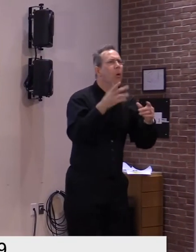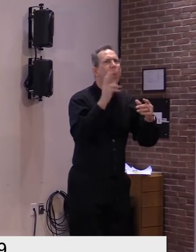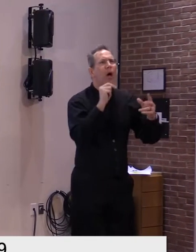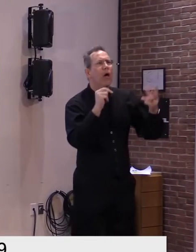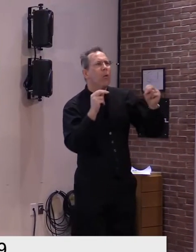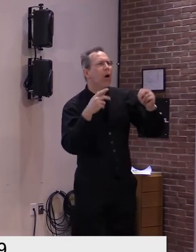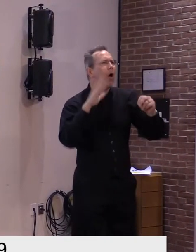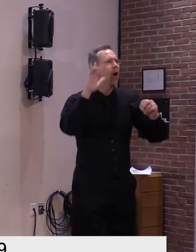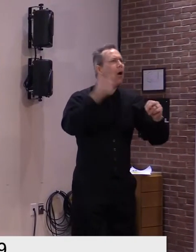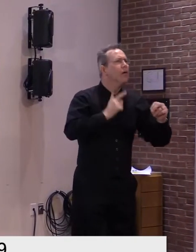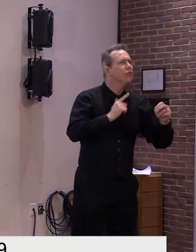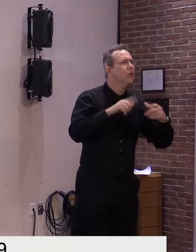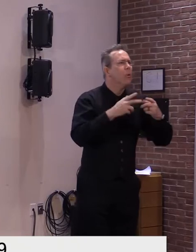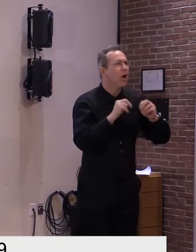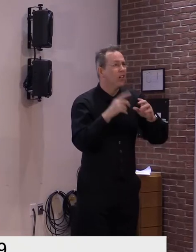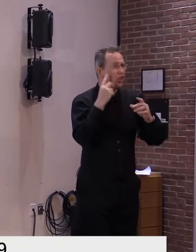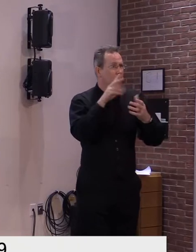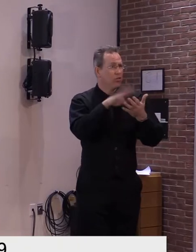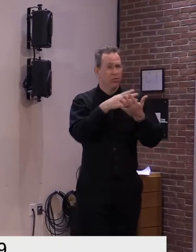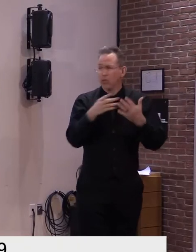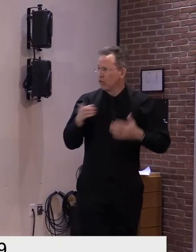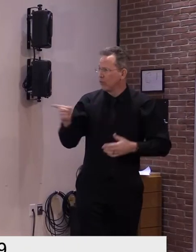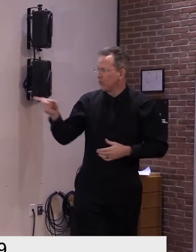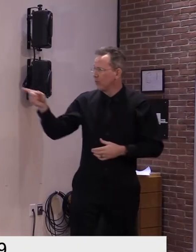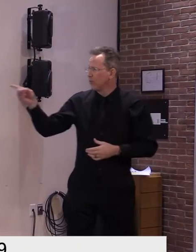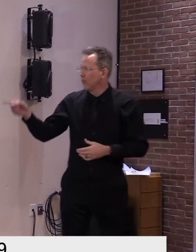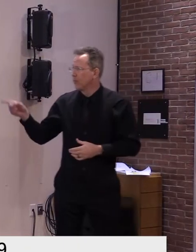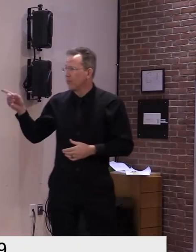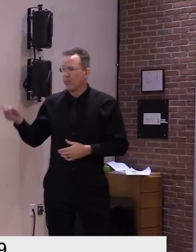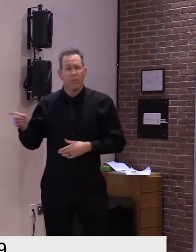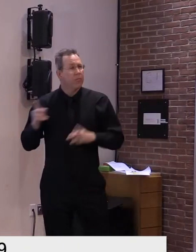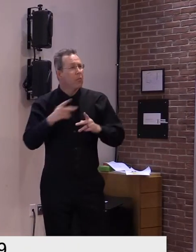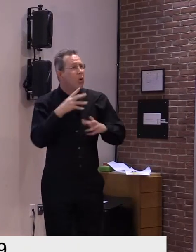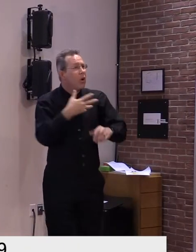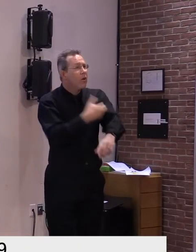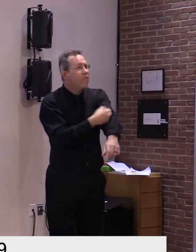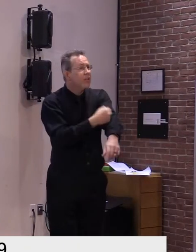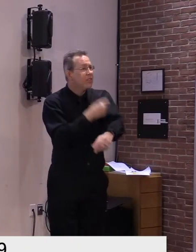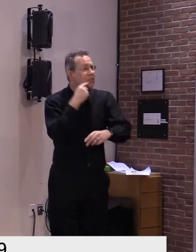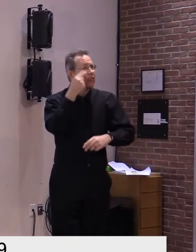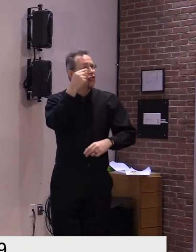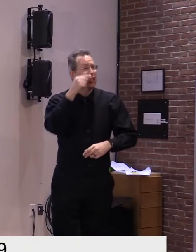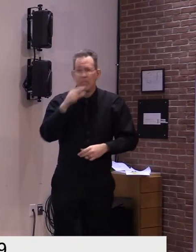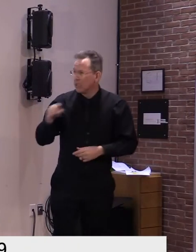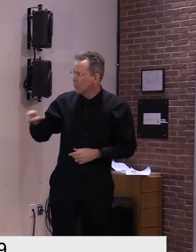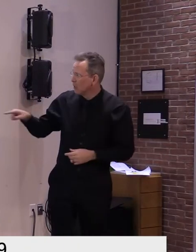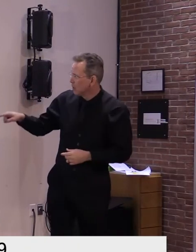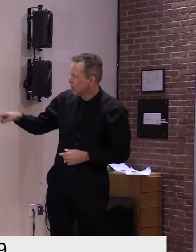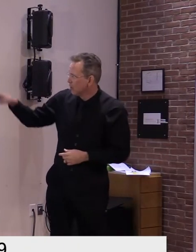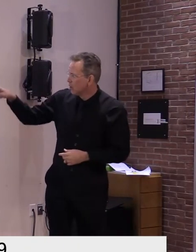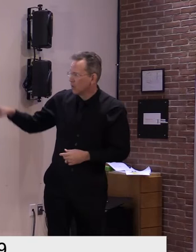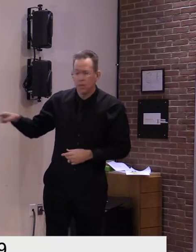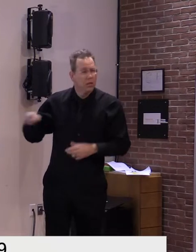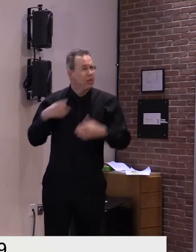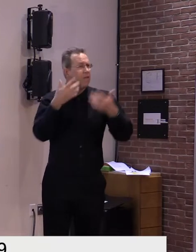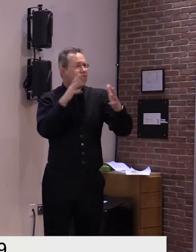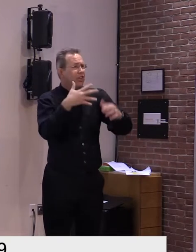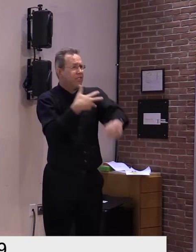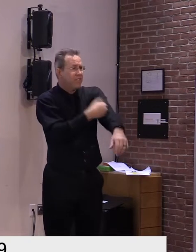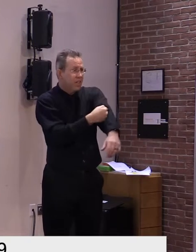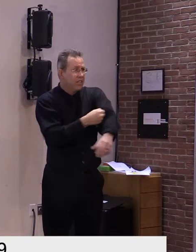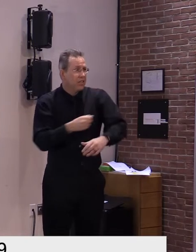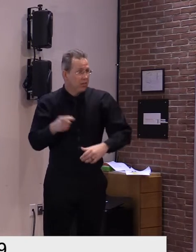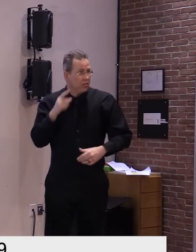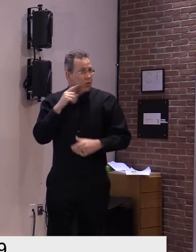this chart here holds the key. The higher these percentages go, the faster and more normal our